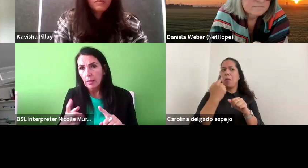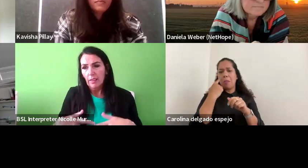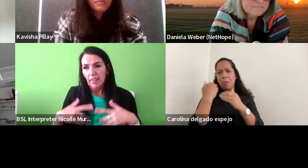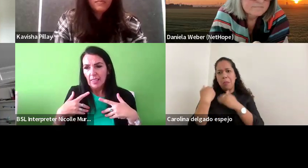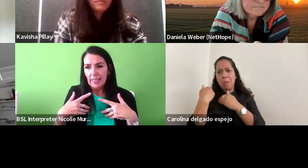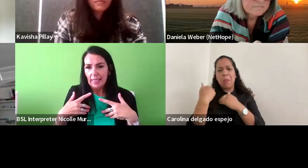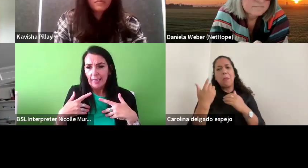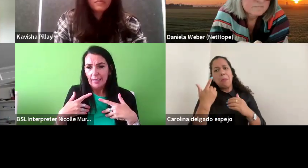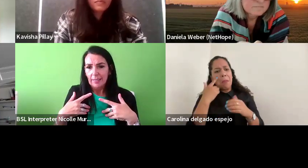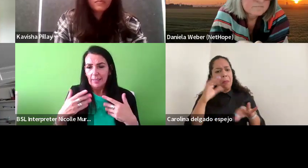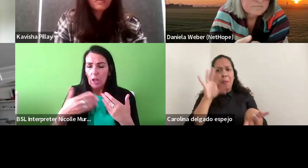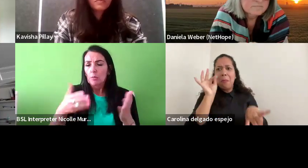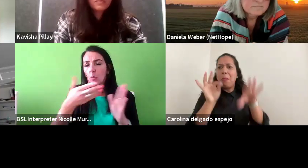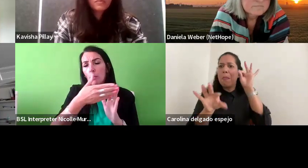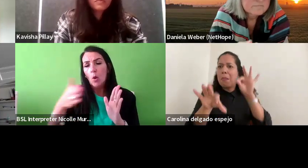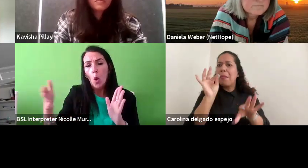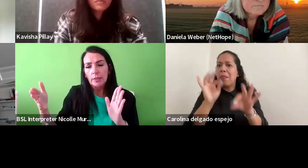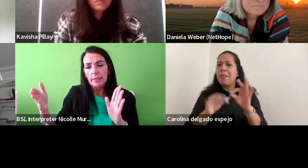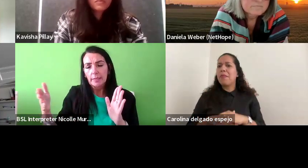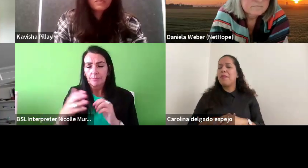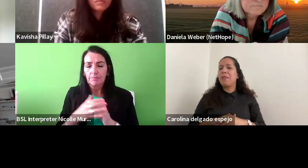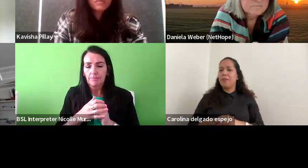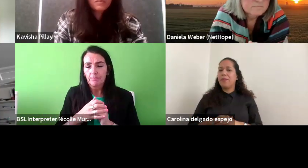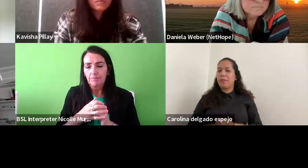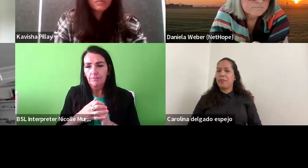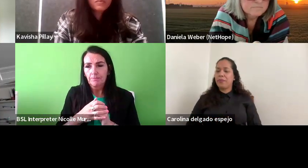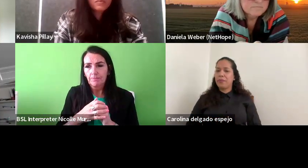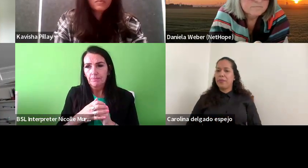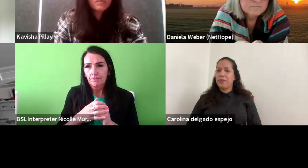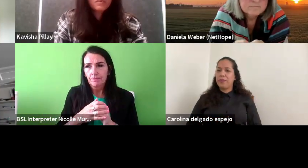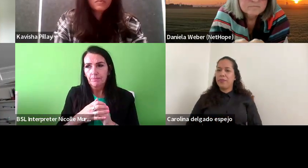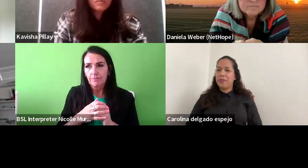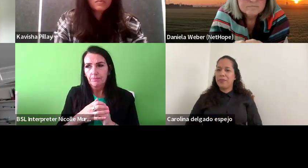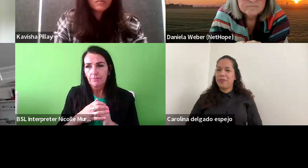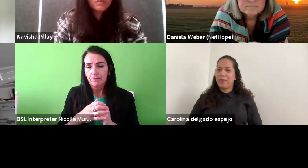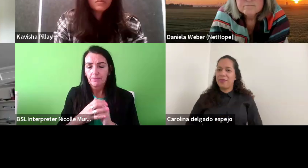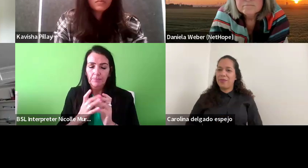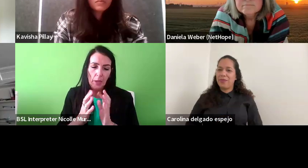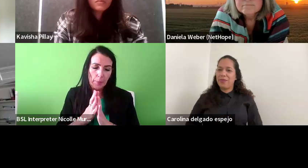that it's more broad, as such. And